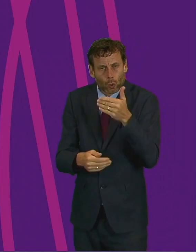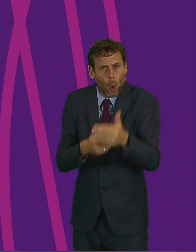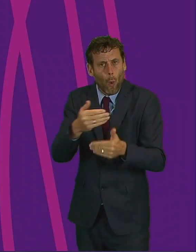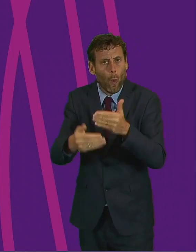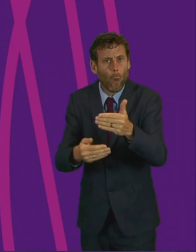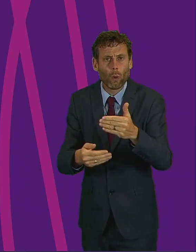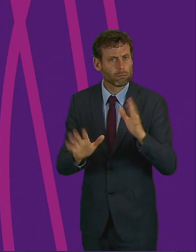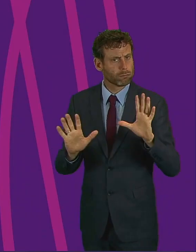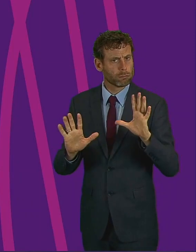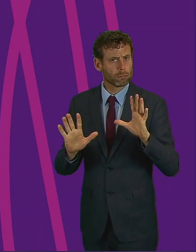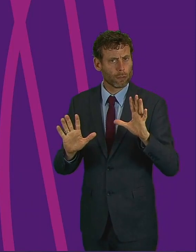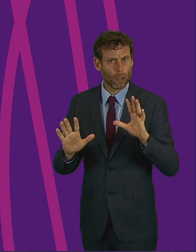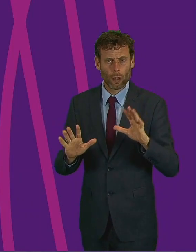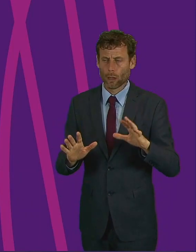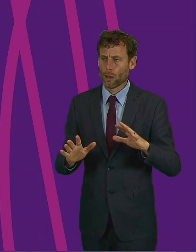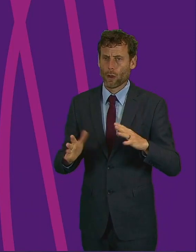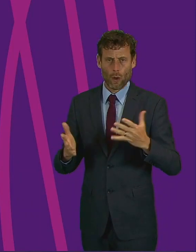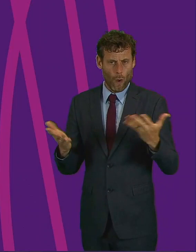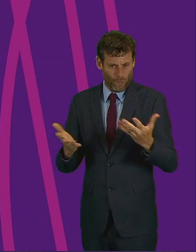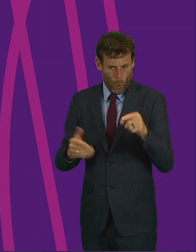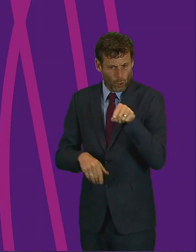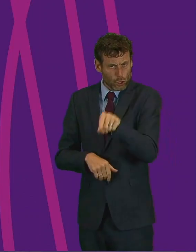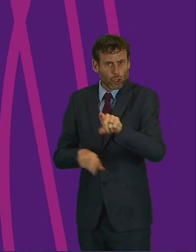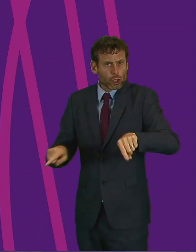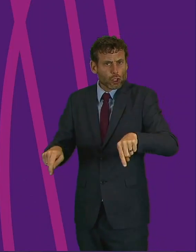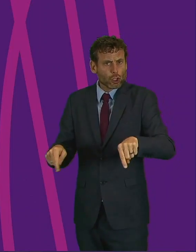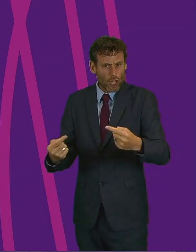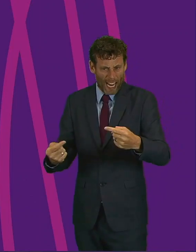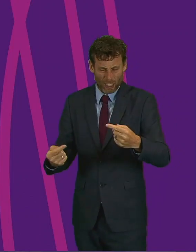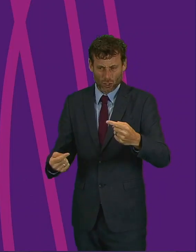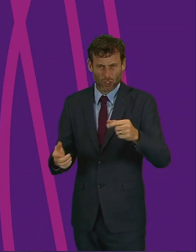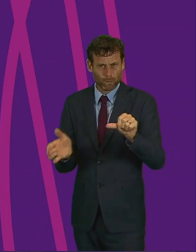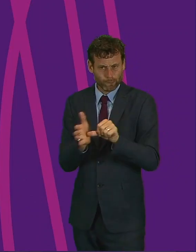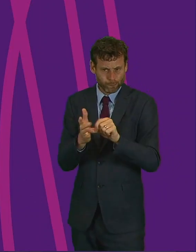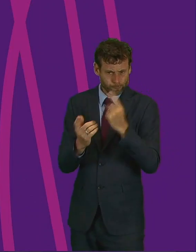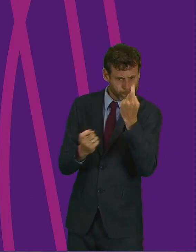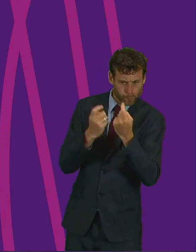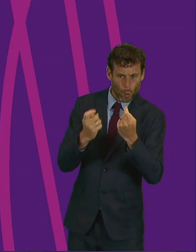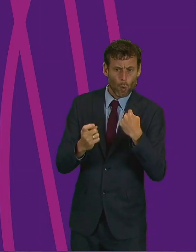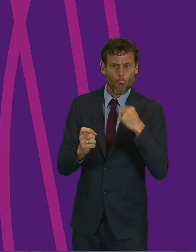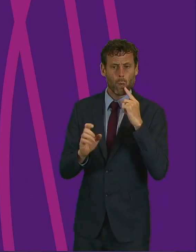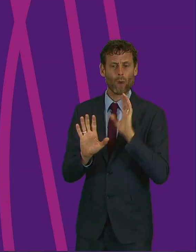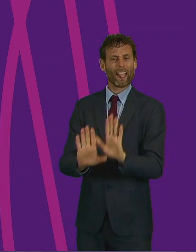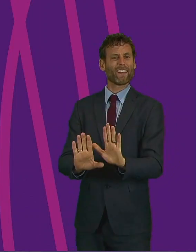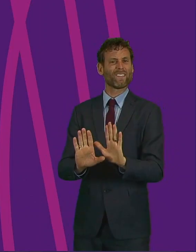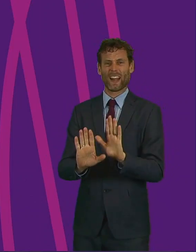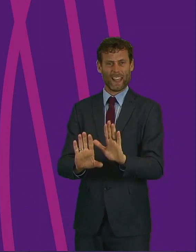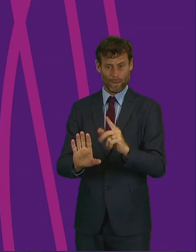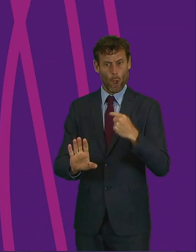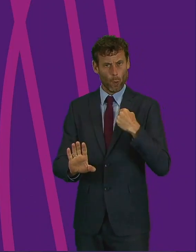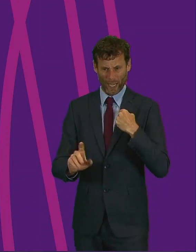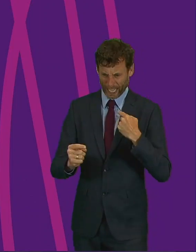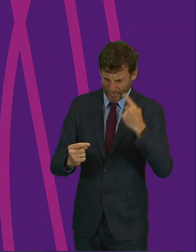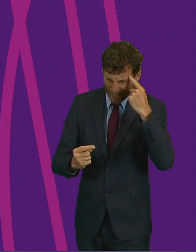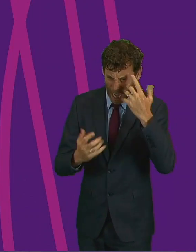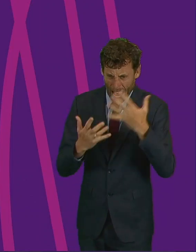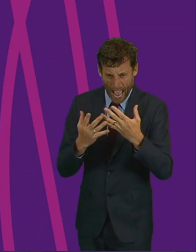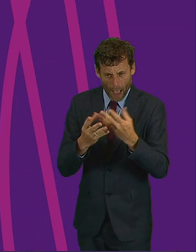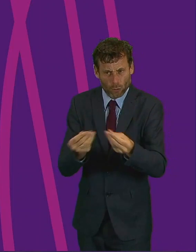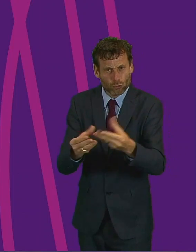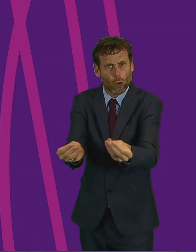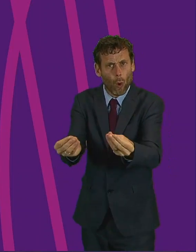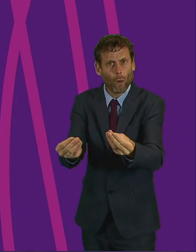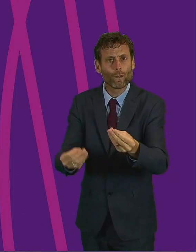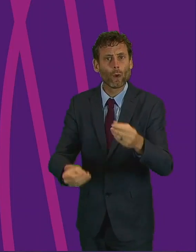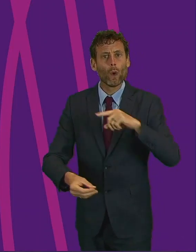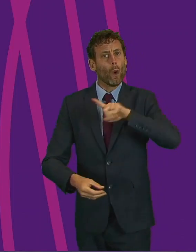shy away from the challenges that we face and the unprecedented situation we're dealing with. But the Scottish Government will continue to take that careful,